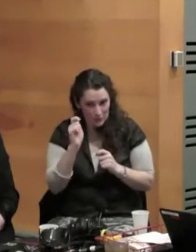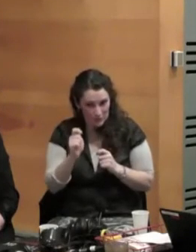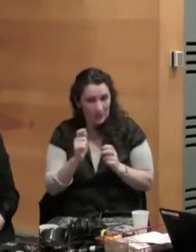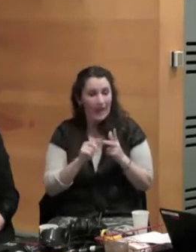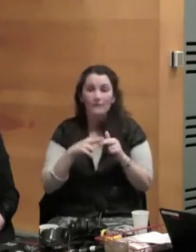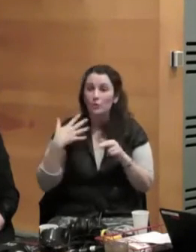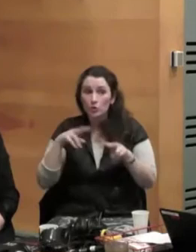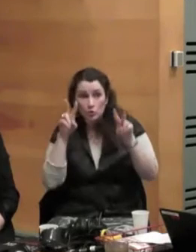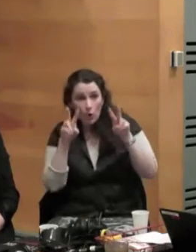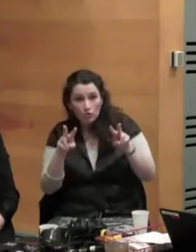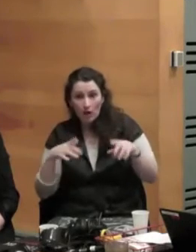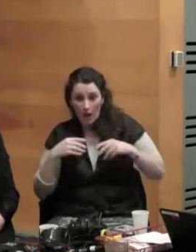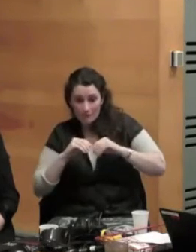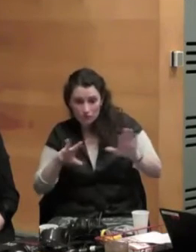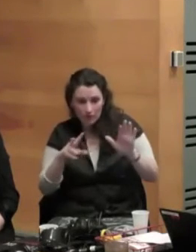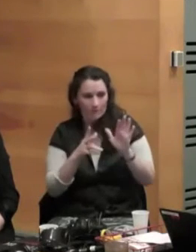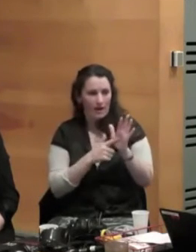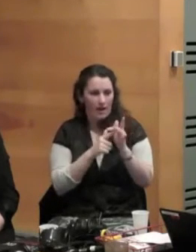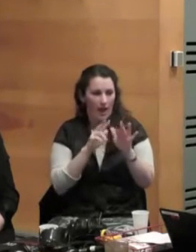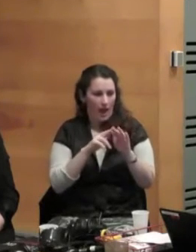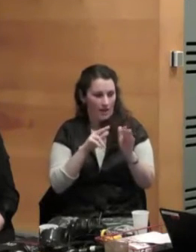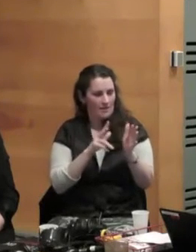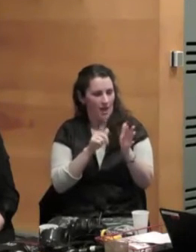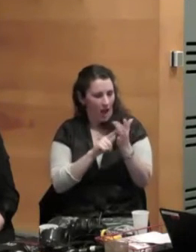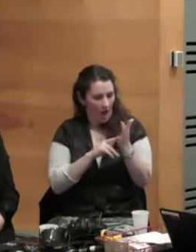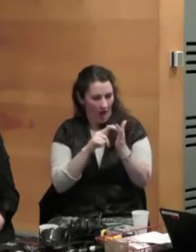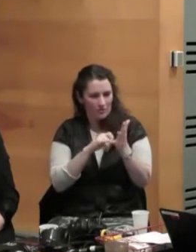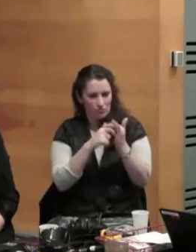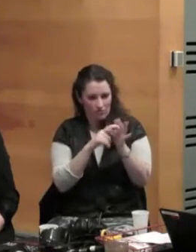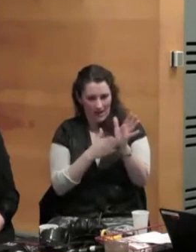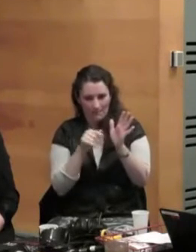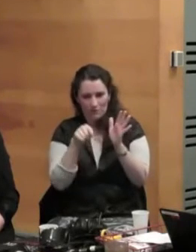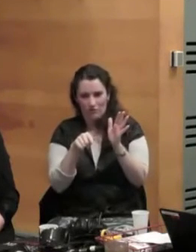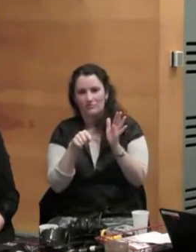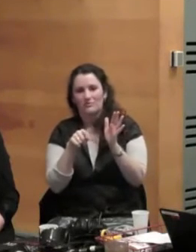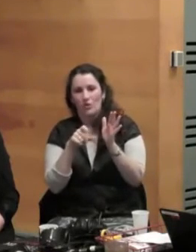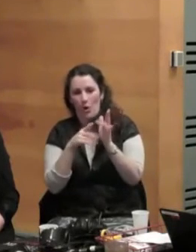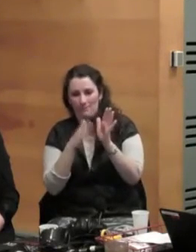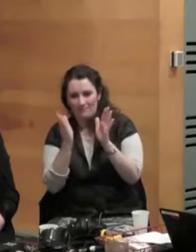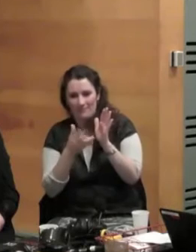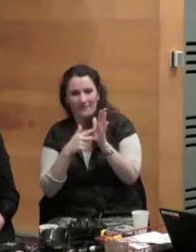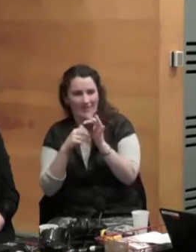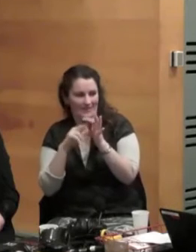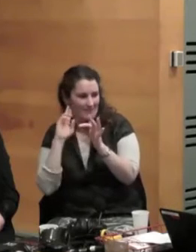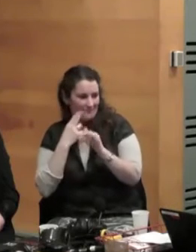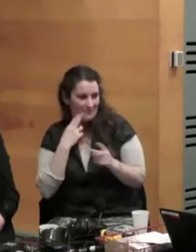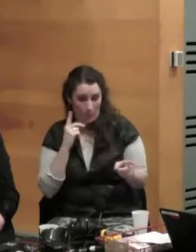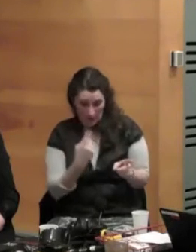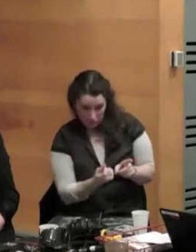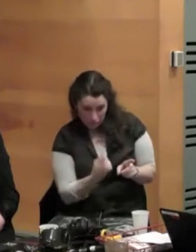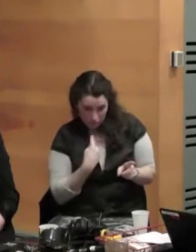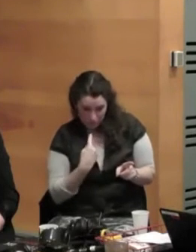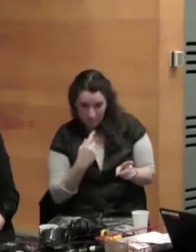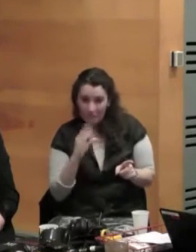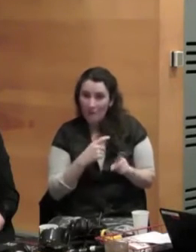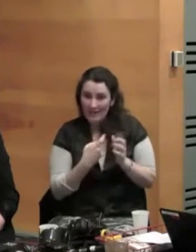Livestream.com/VicDef is where you can watch. I've got some lovely text messages, including one from Kate saying, I'm so excited to be able to